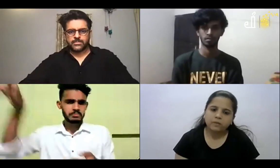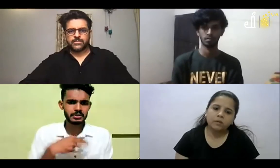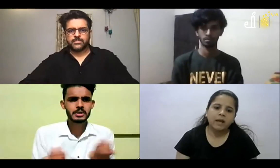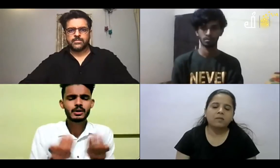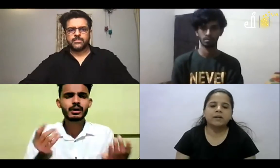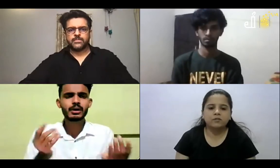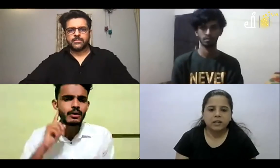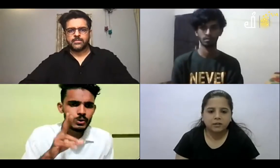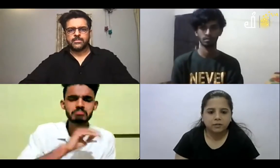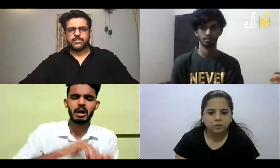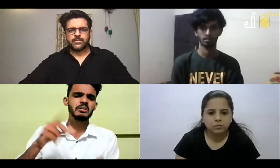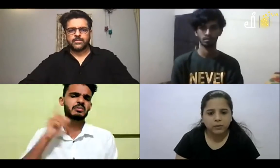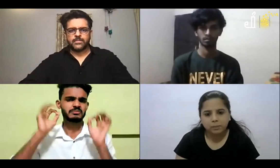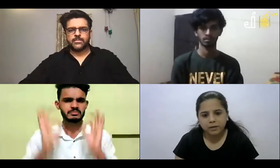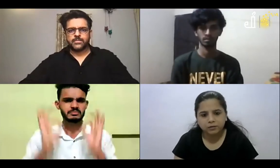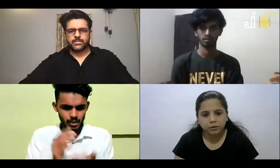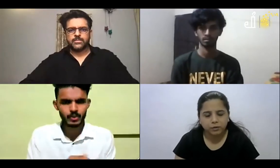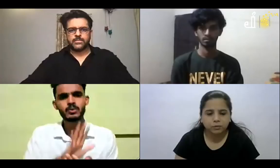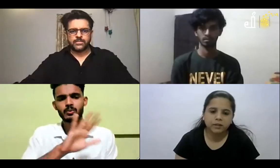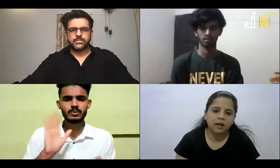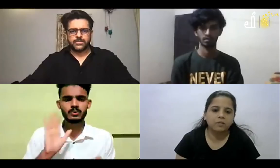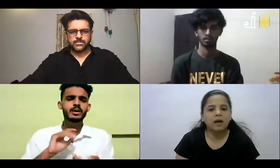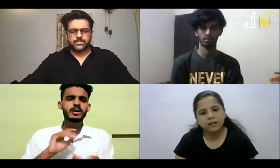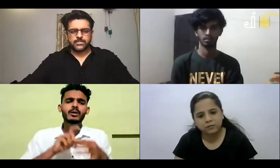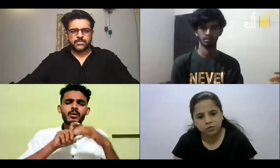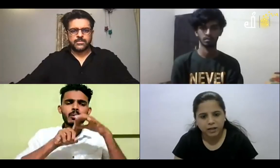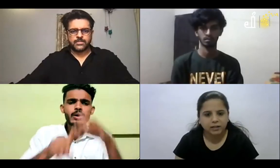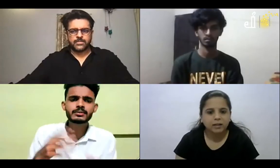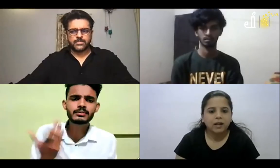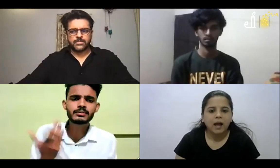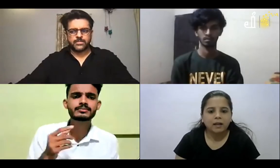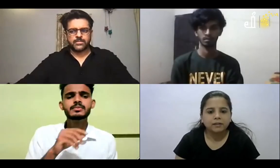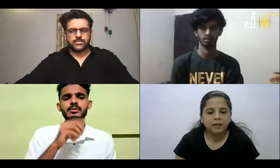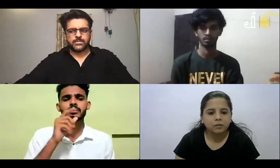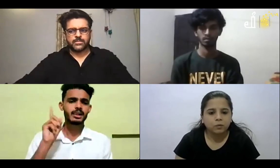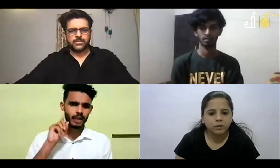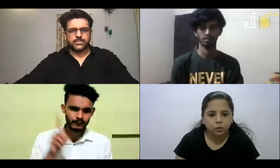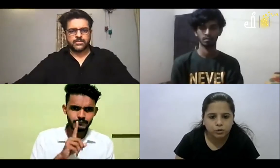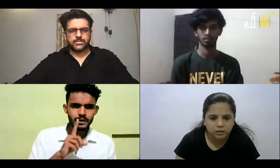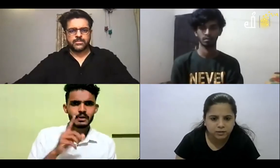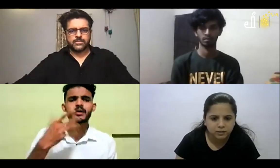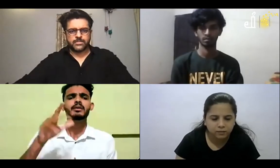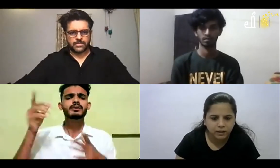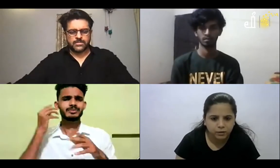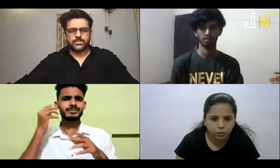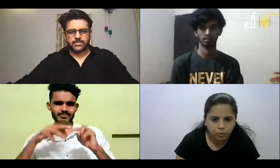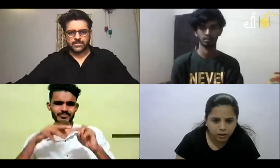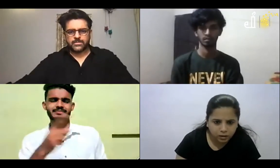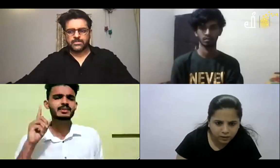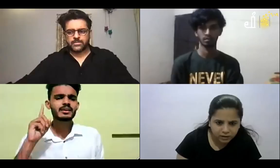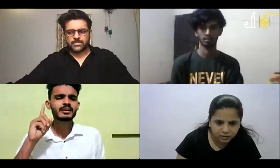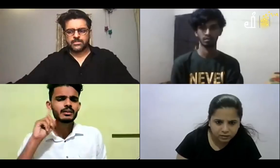So whenever we have a deaf child, so when parents got to know that yeah, we have a deaf child, and they what the questions they will get to